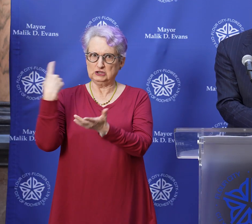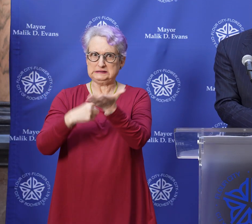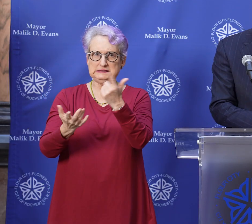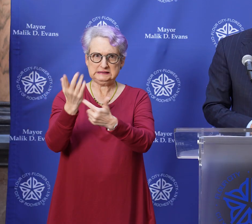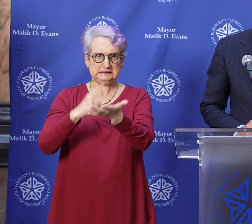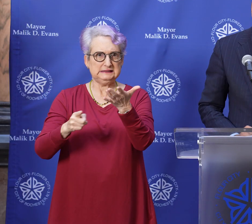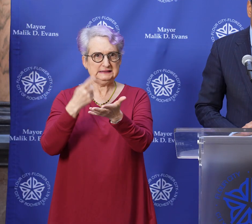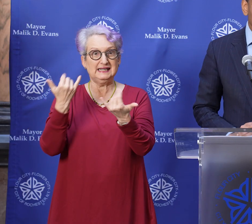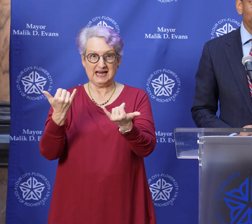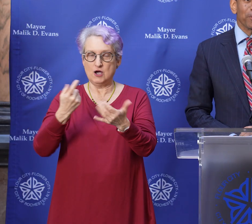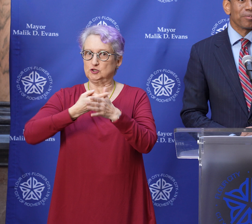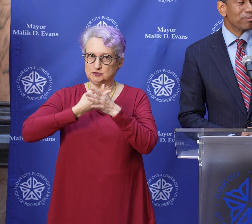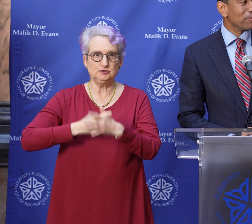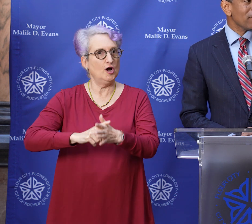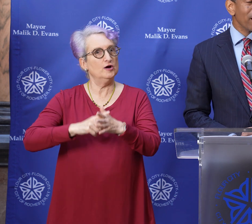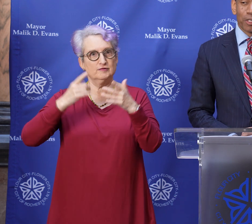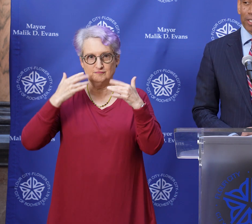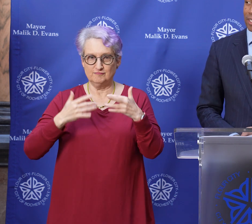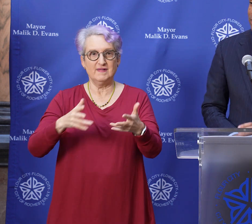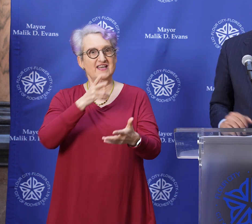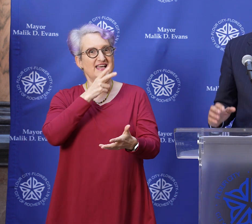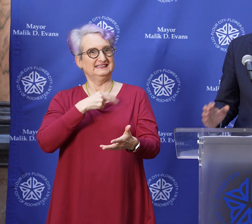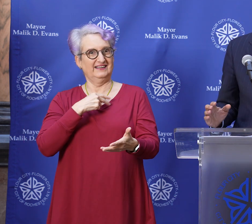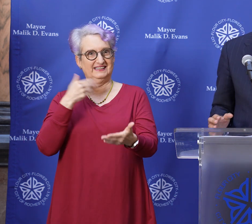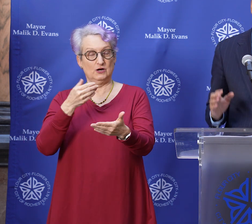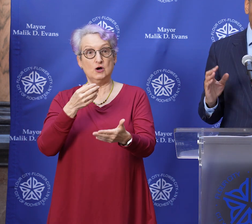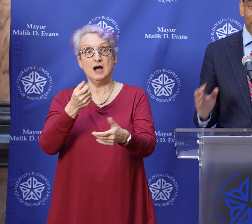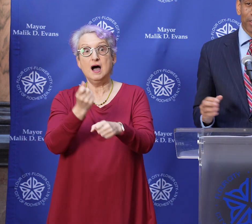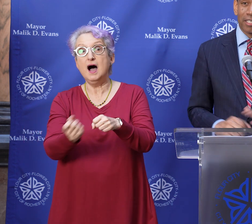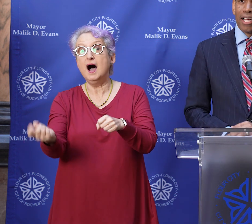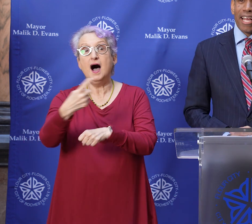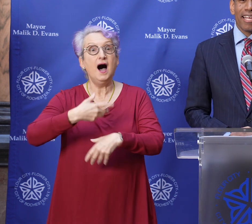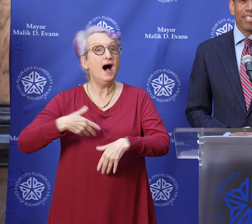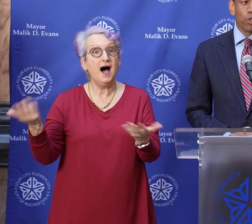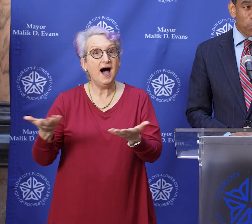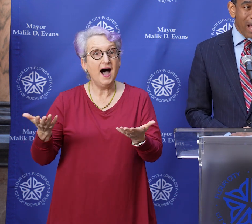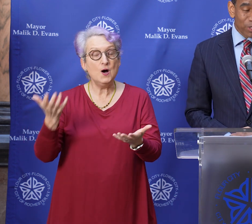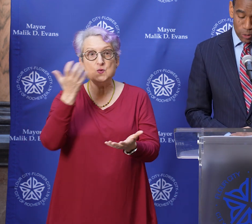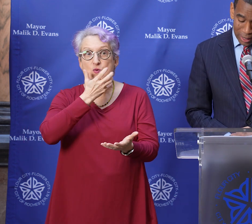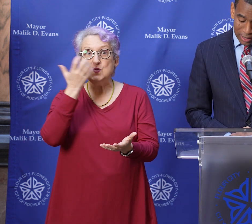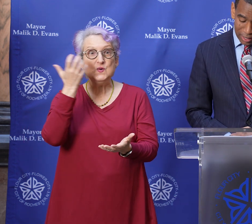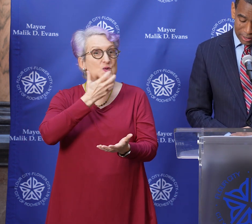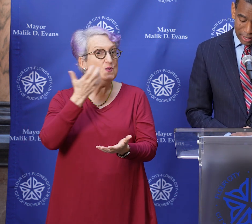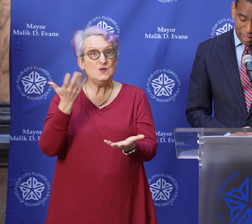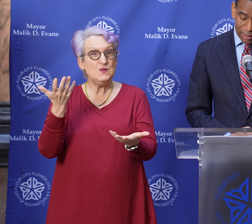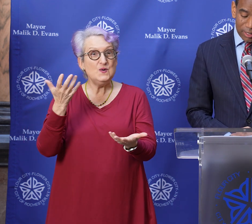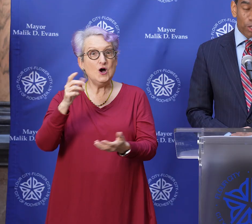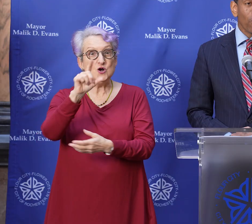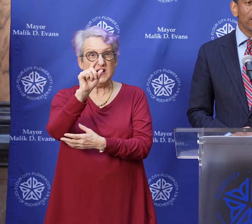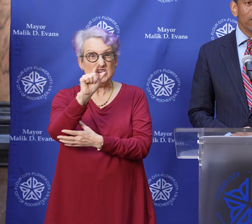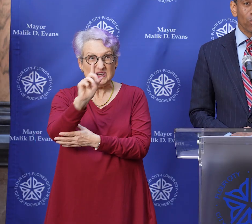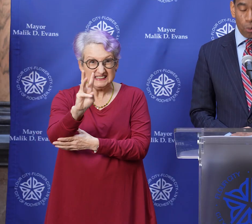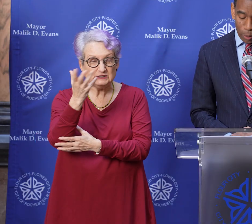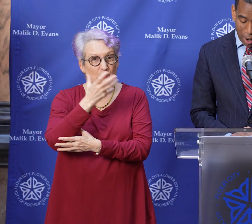Thanksgiving. Next year, it's hard to believe, next year, in 2026, the